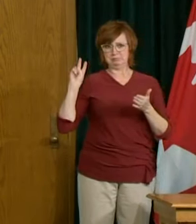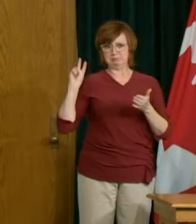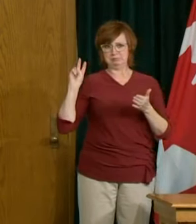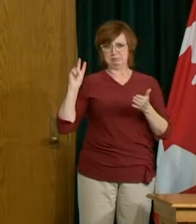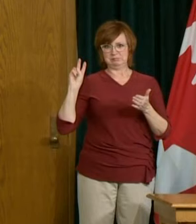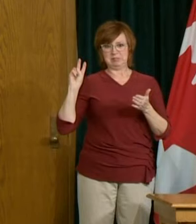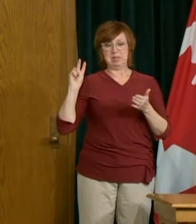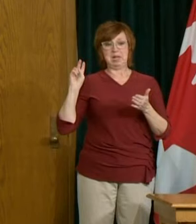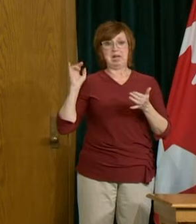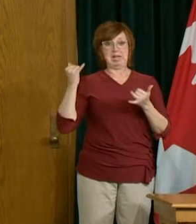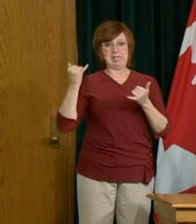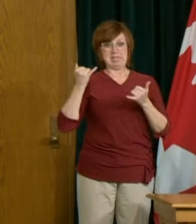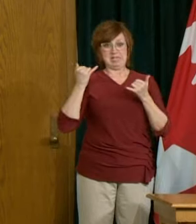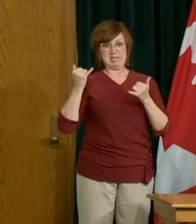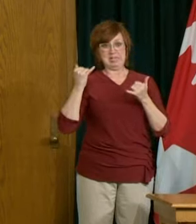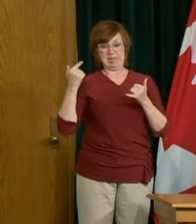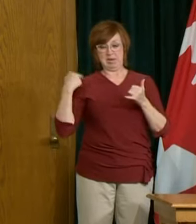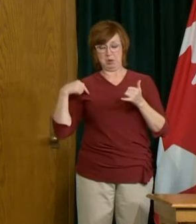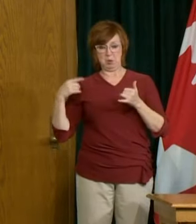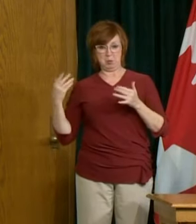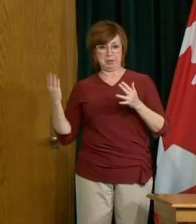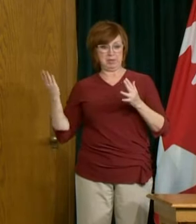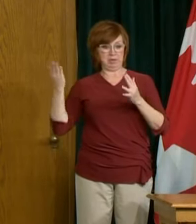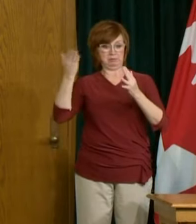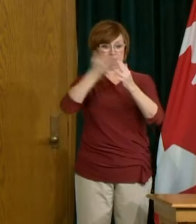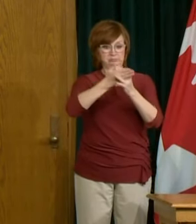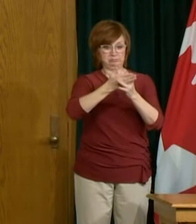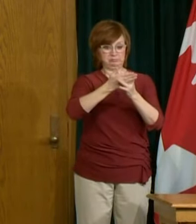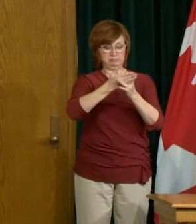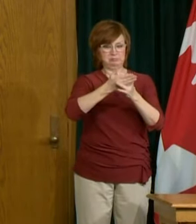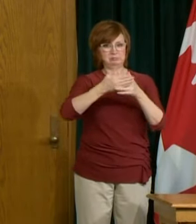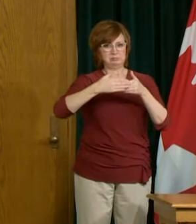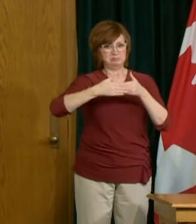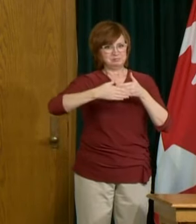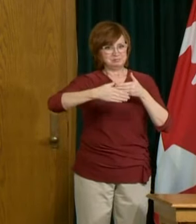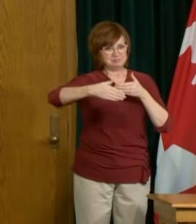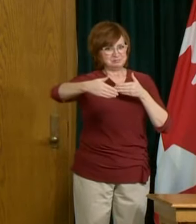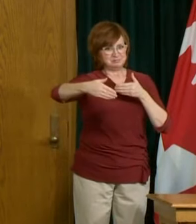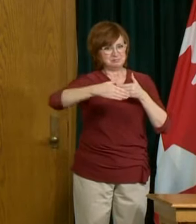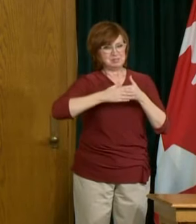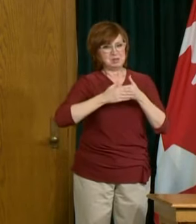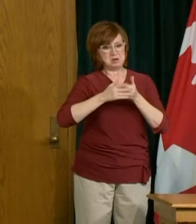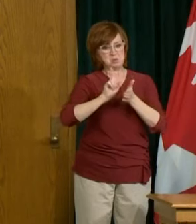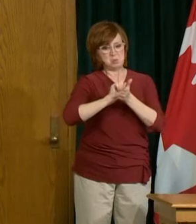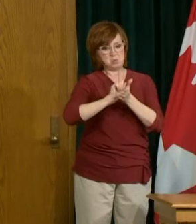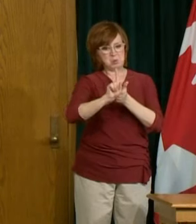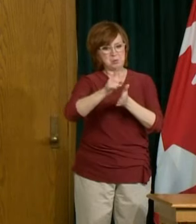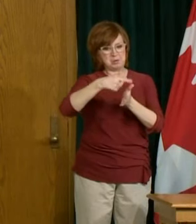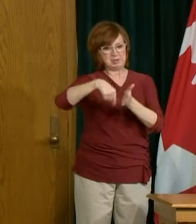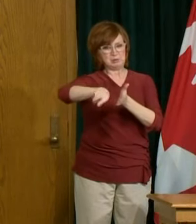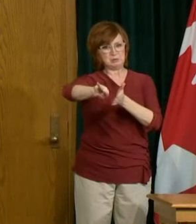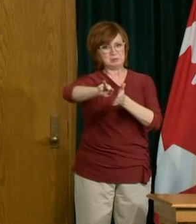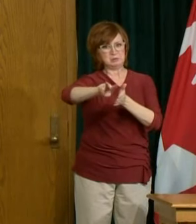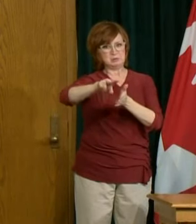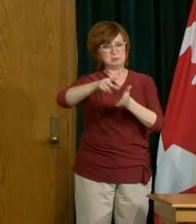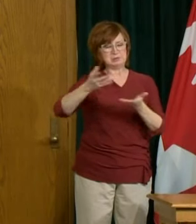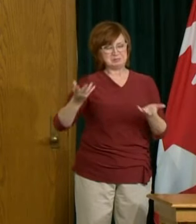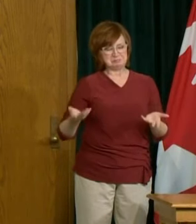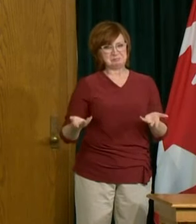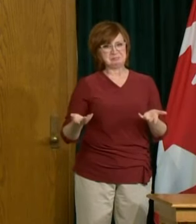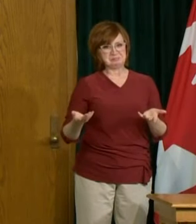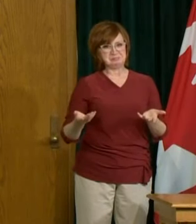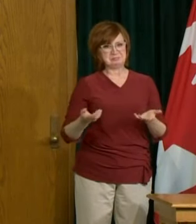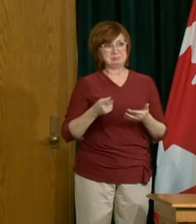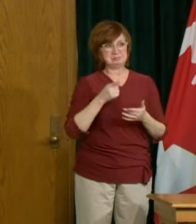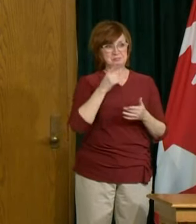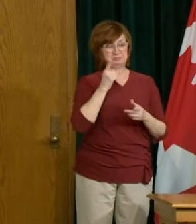an impact in reduced testing numbers 1 to 2 weeks into the future. So you are absolutely correct from that perspective. So